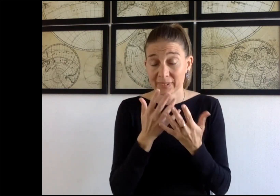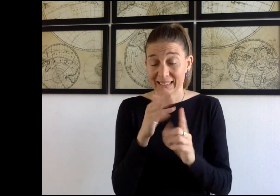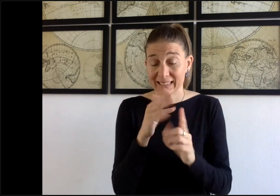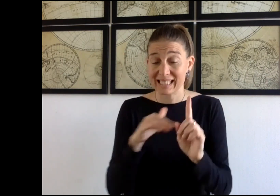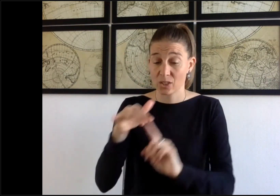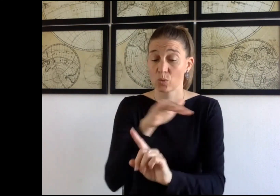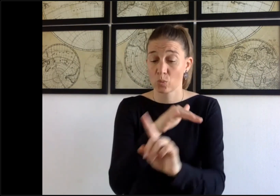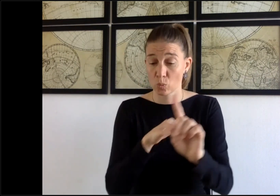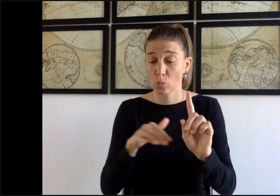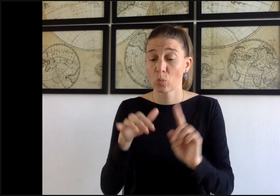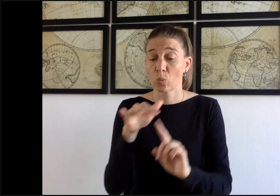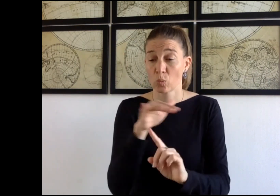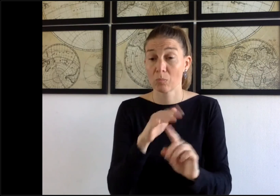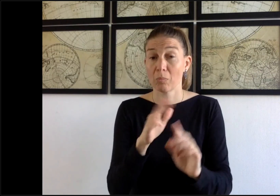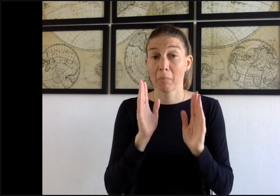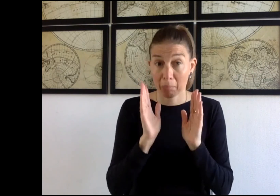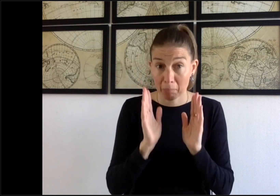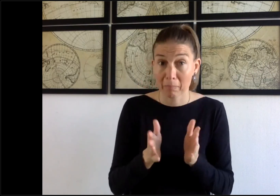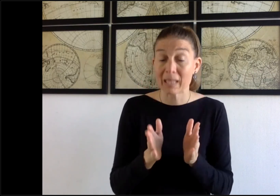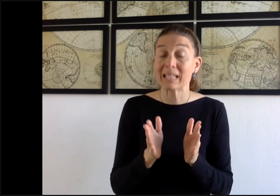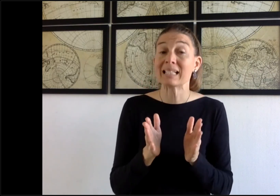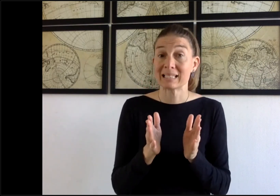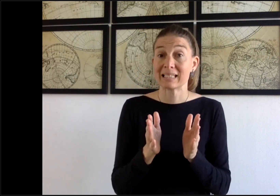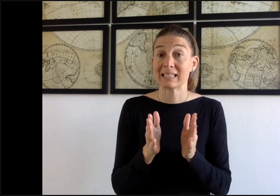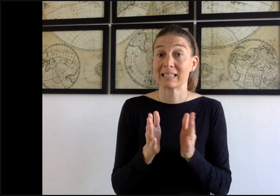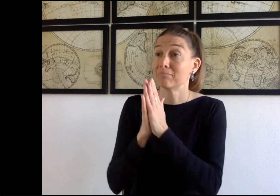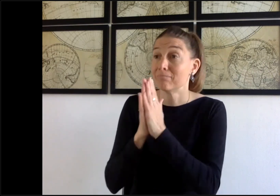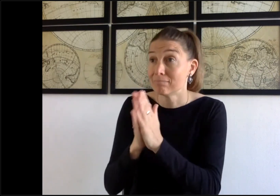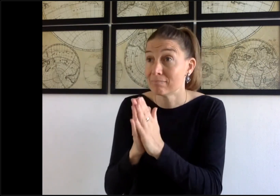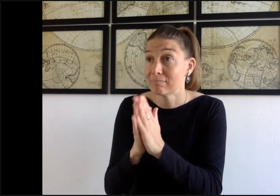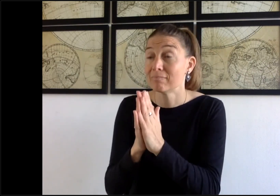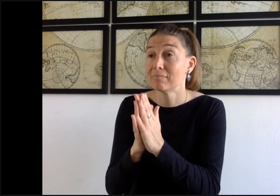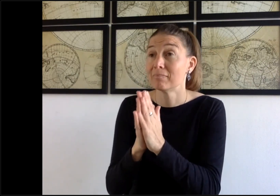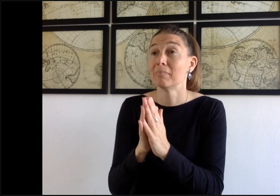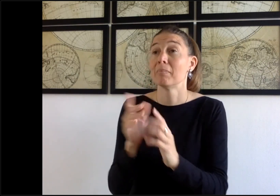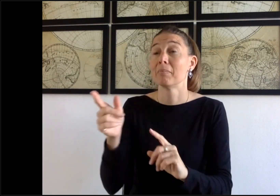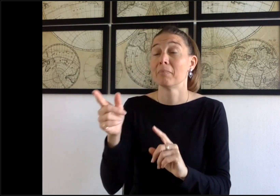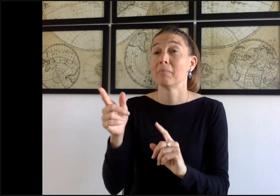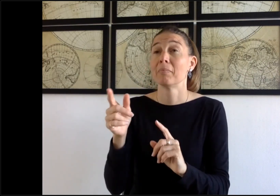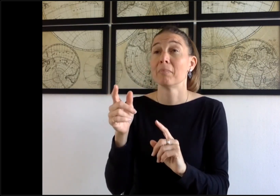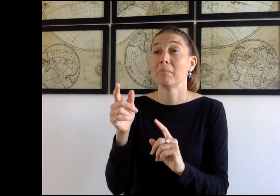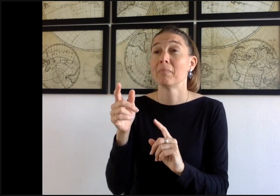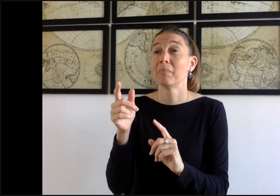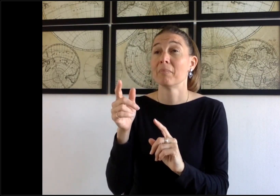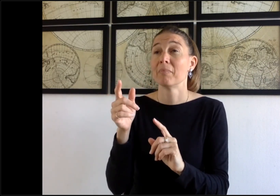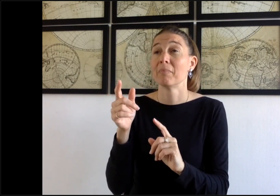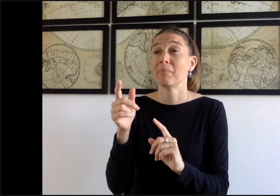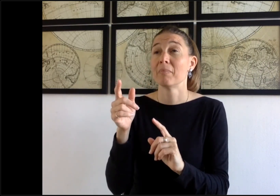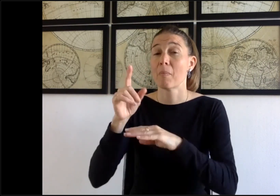go and requesting the help of my parish I was going to, and I could get